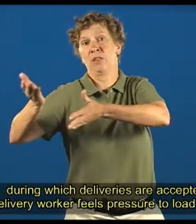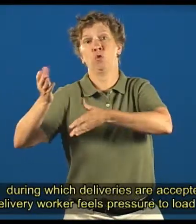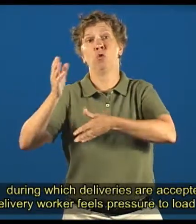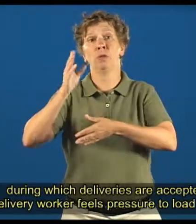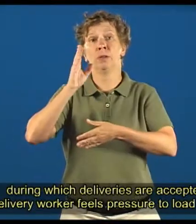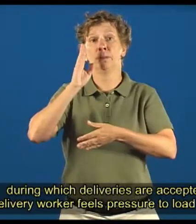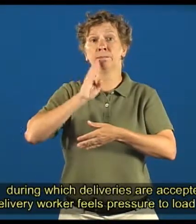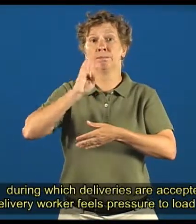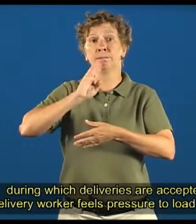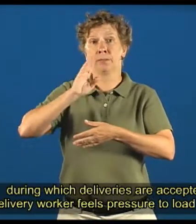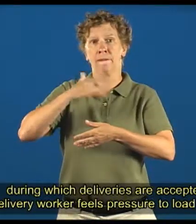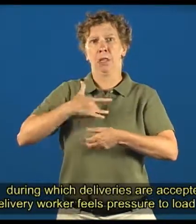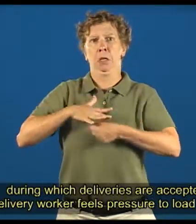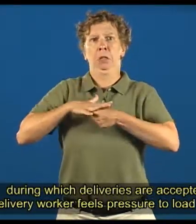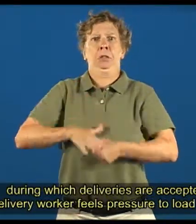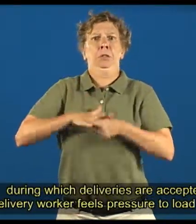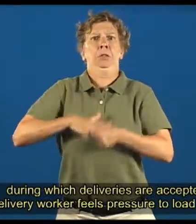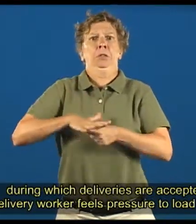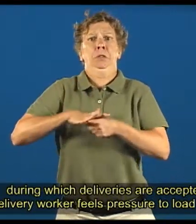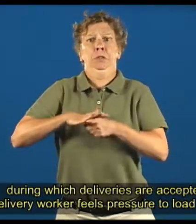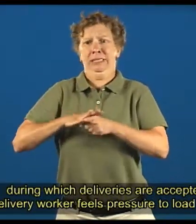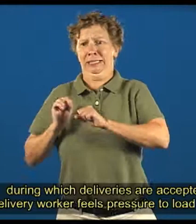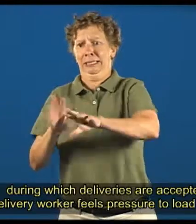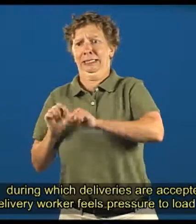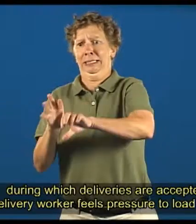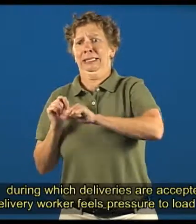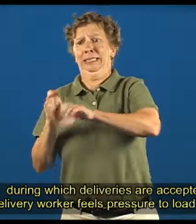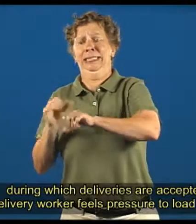delivery worker feels pressure to load the truck.